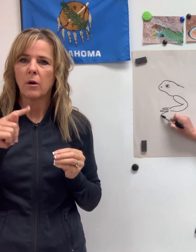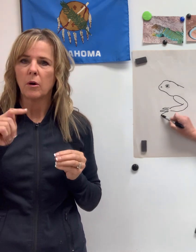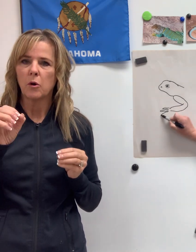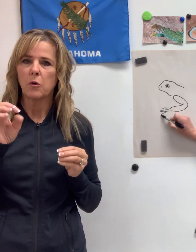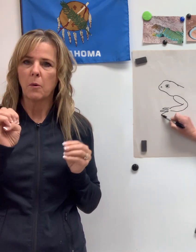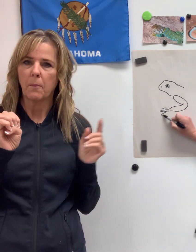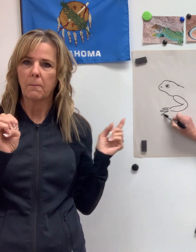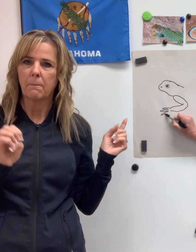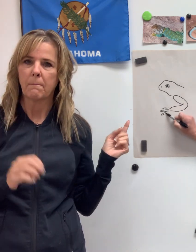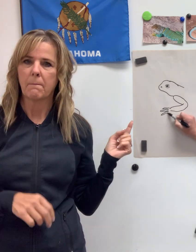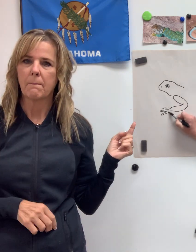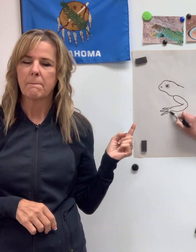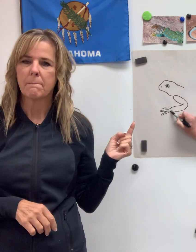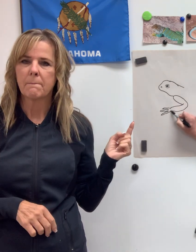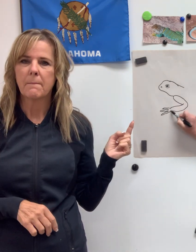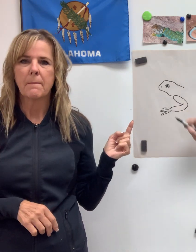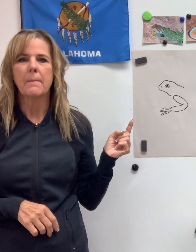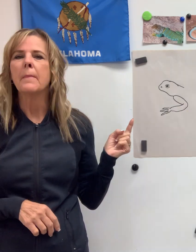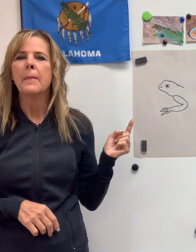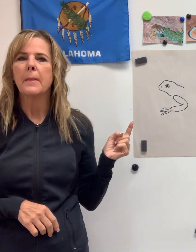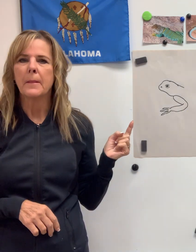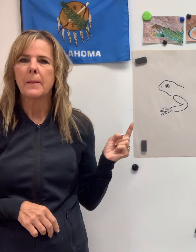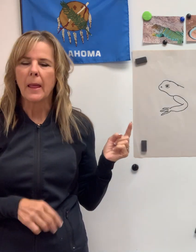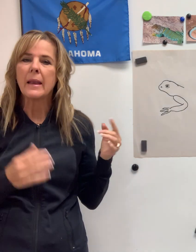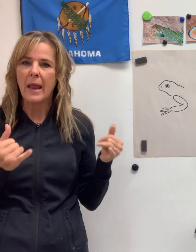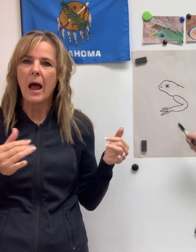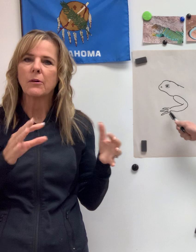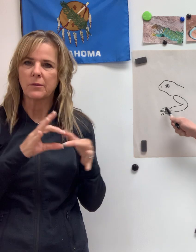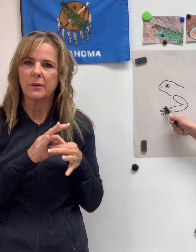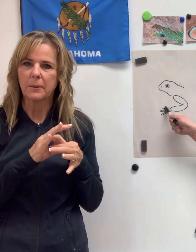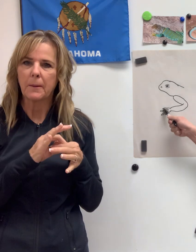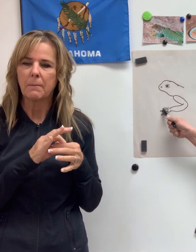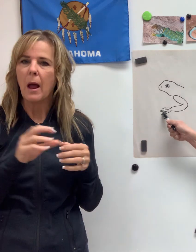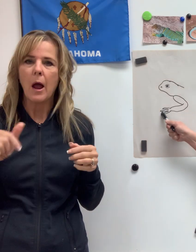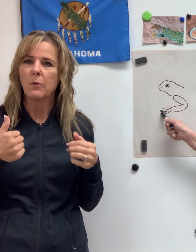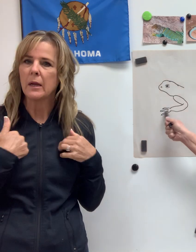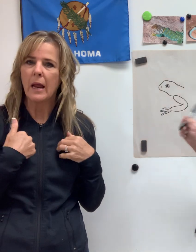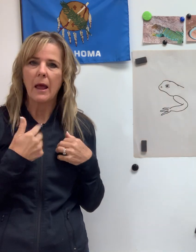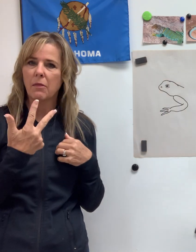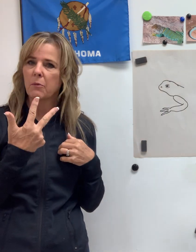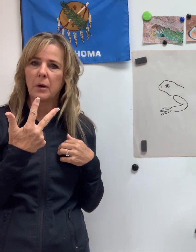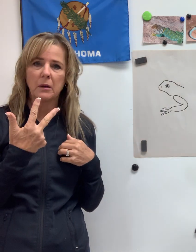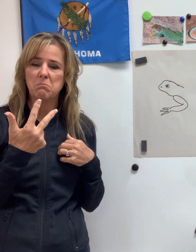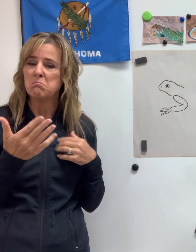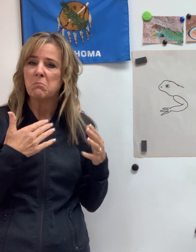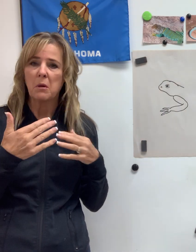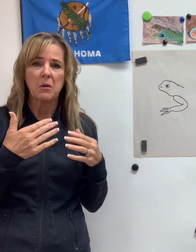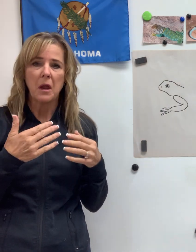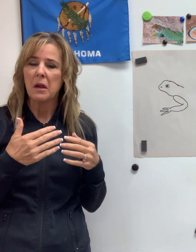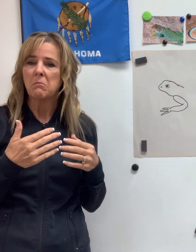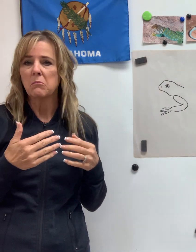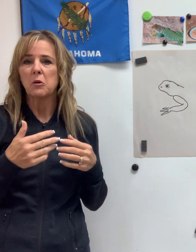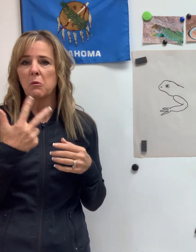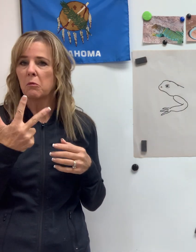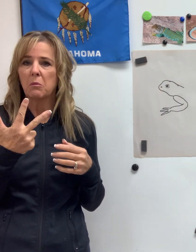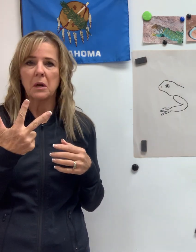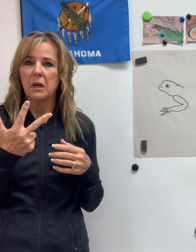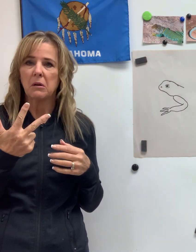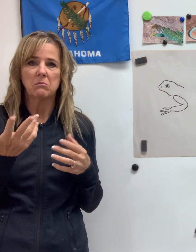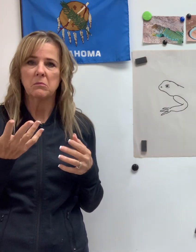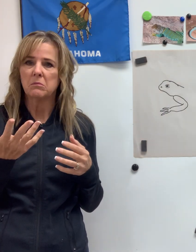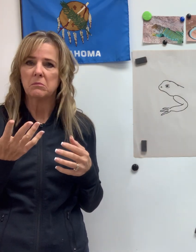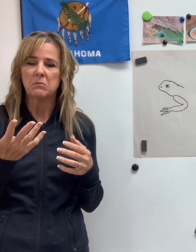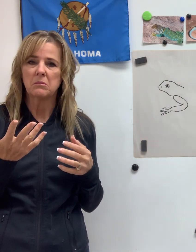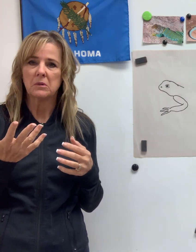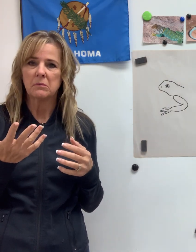come down, skinny back up, and this time I'm gonna touch. So I only had room for 3. You might only have room for 3 too. It's just gonna look like the